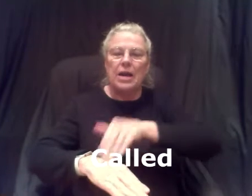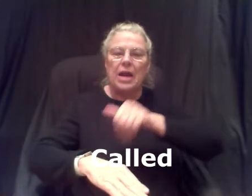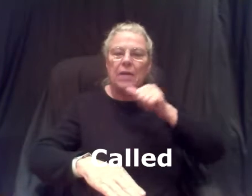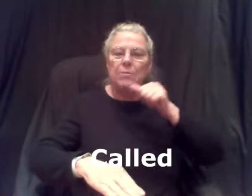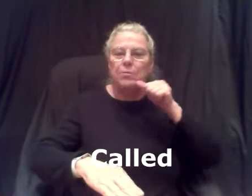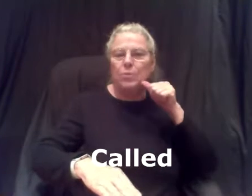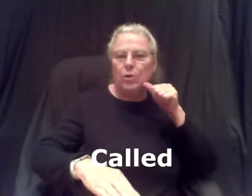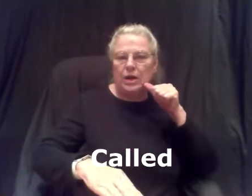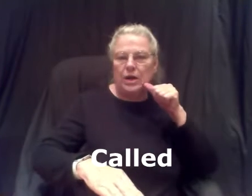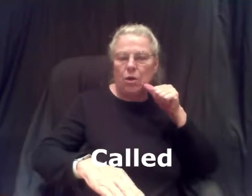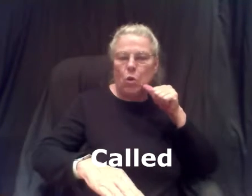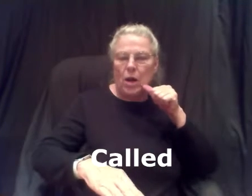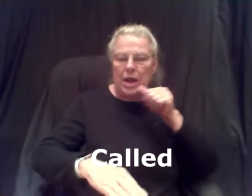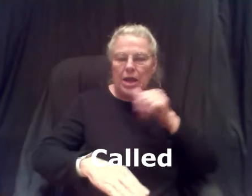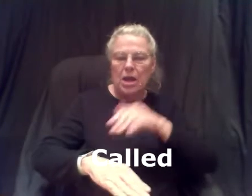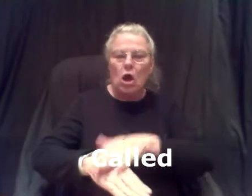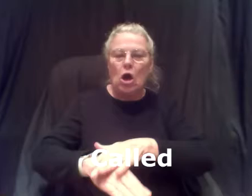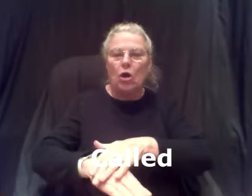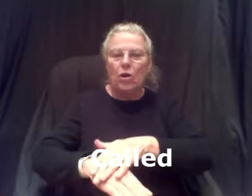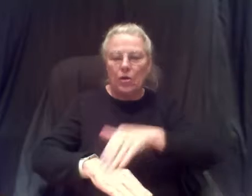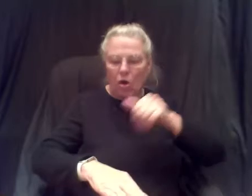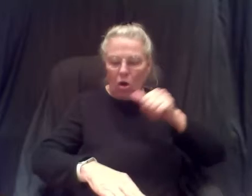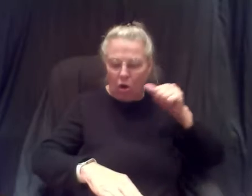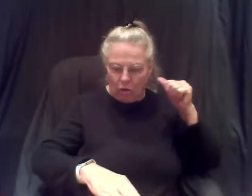and pull it away. Called.